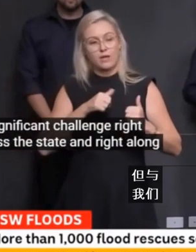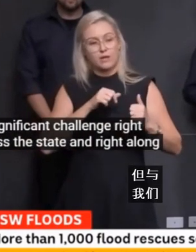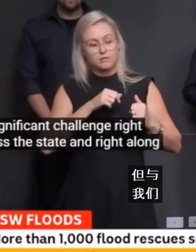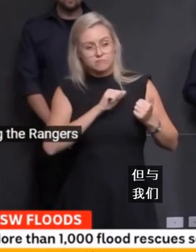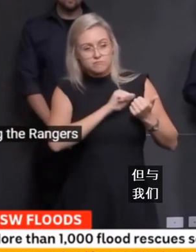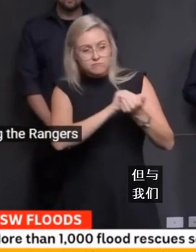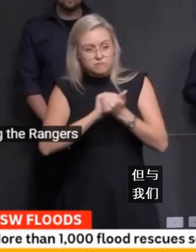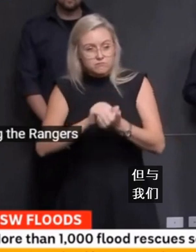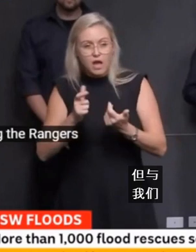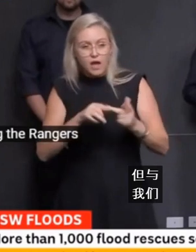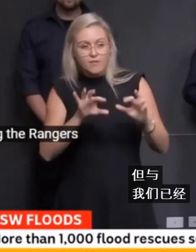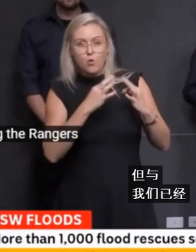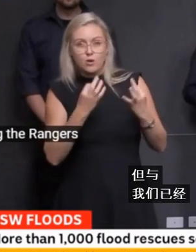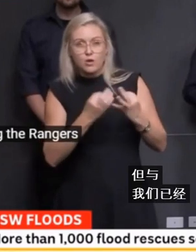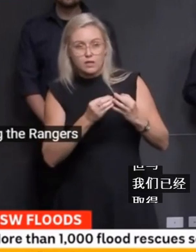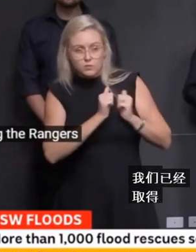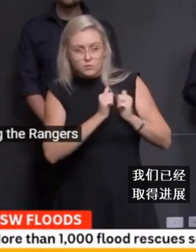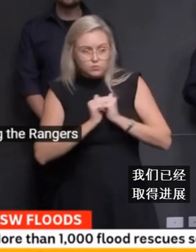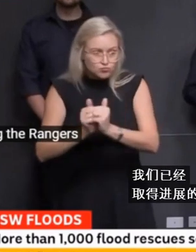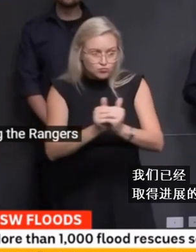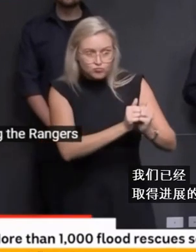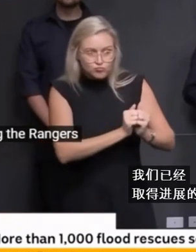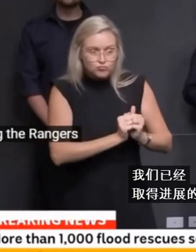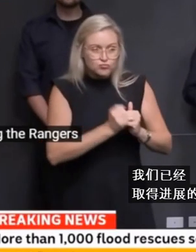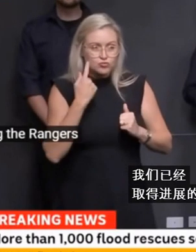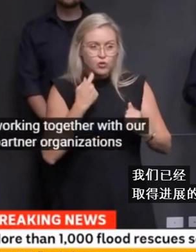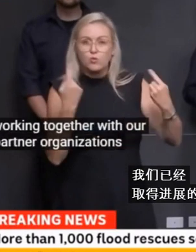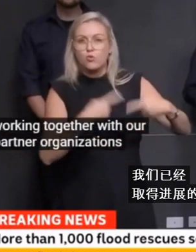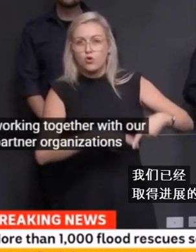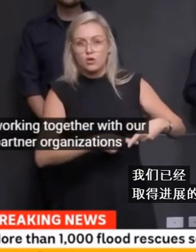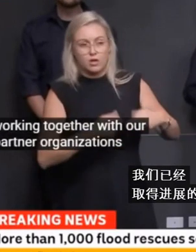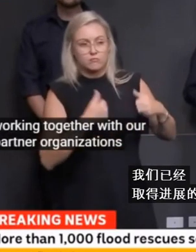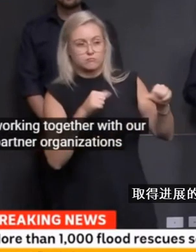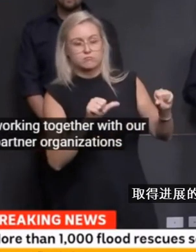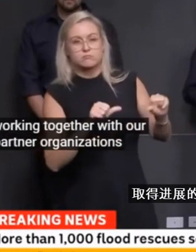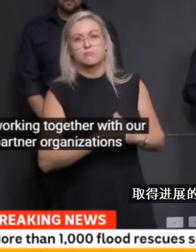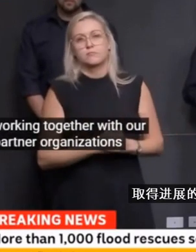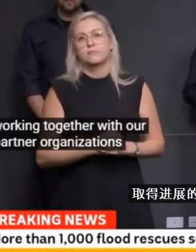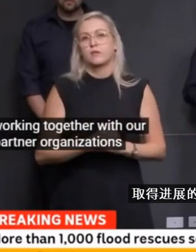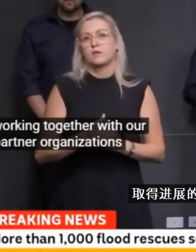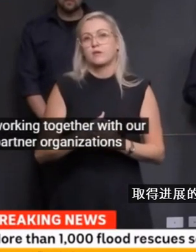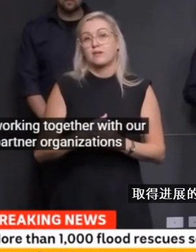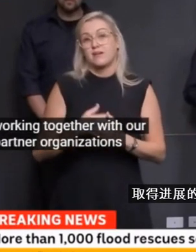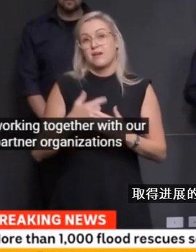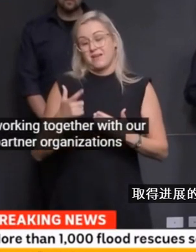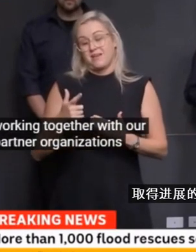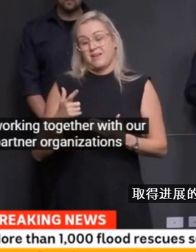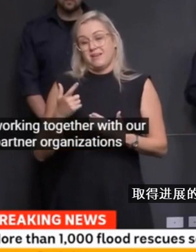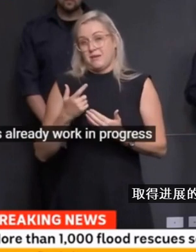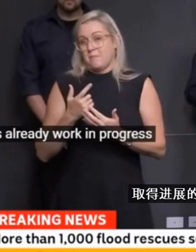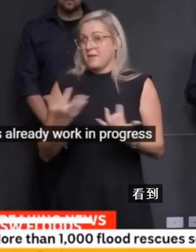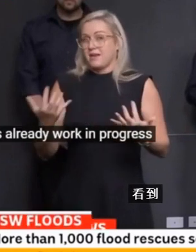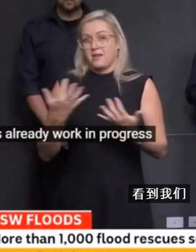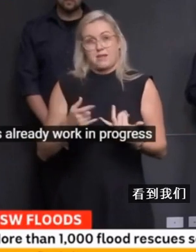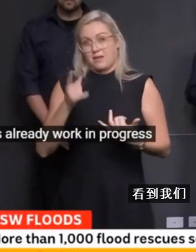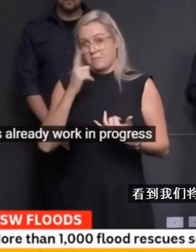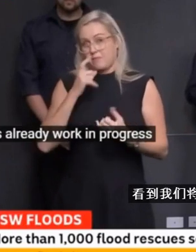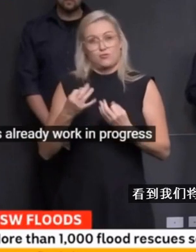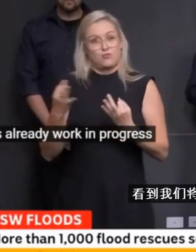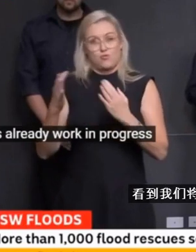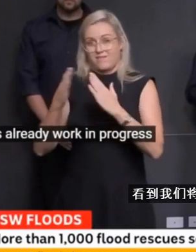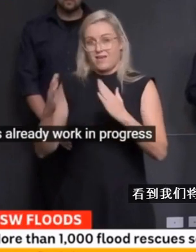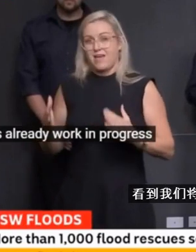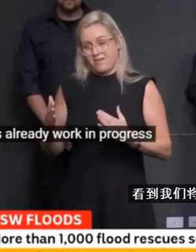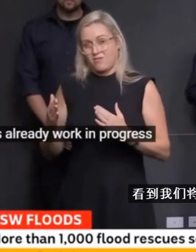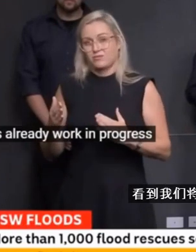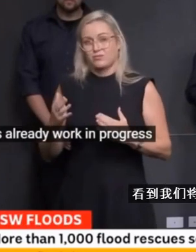partner organisations, that's already work in progress, and we expect to see, with the considerable inundation and displacement that we're going to